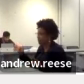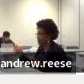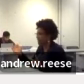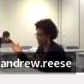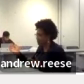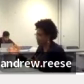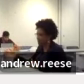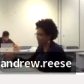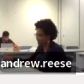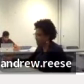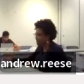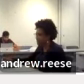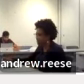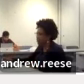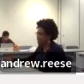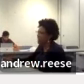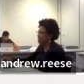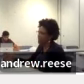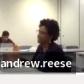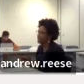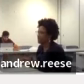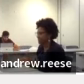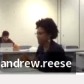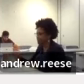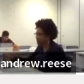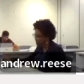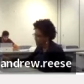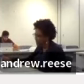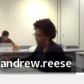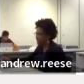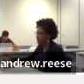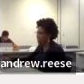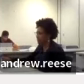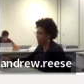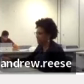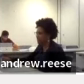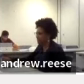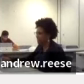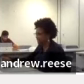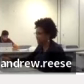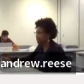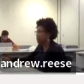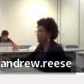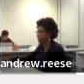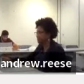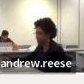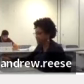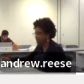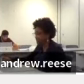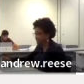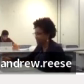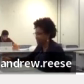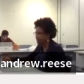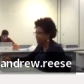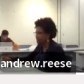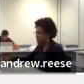supported employment provider. So we try to make it available to the service coordinator so they see the progress that the person is